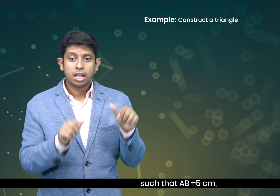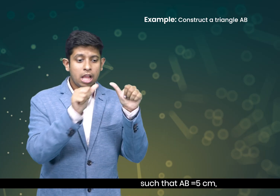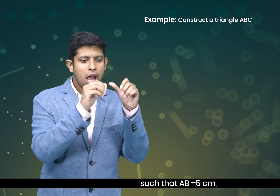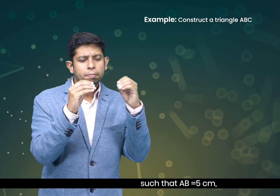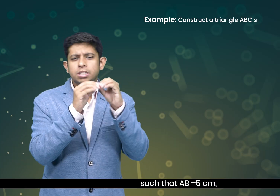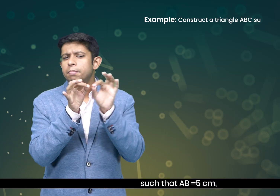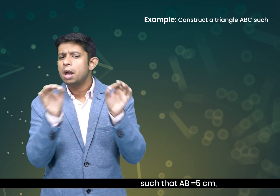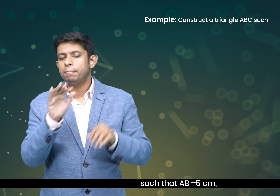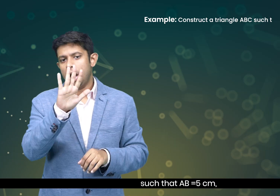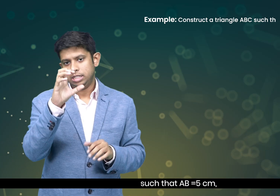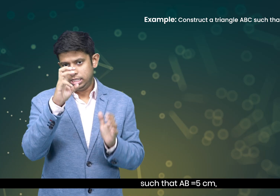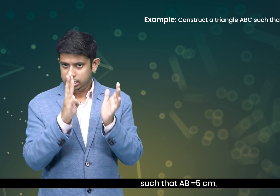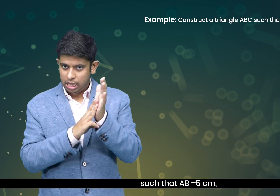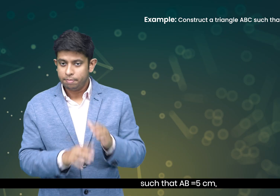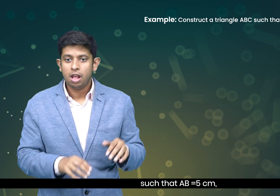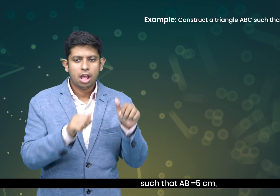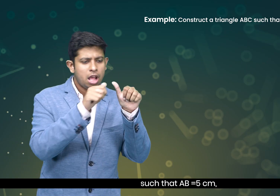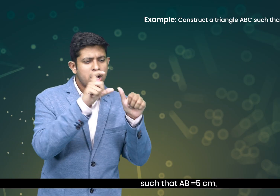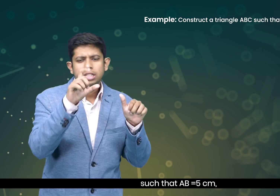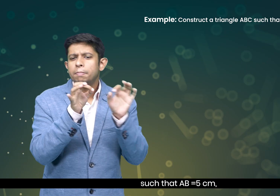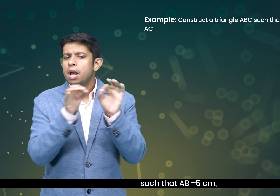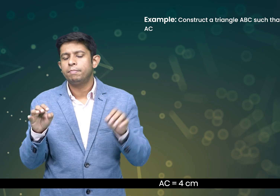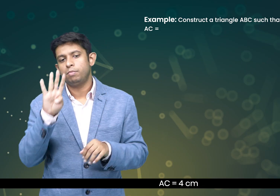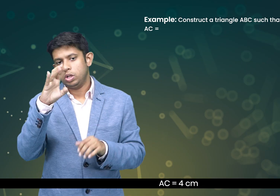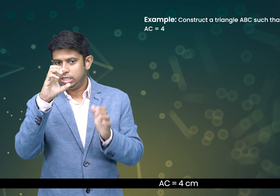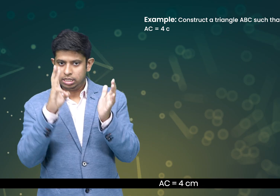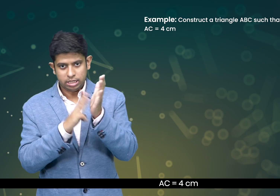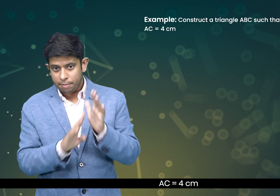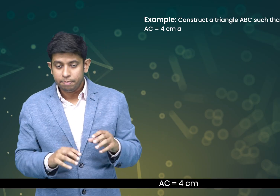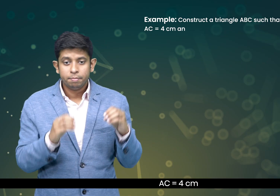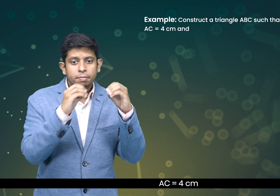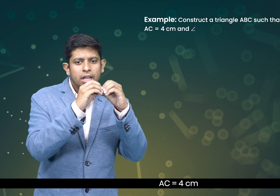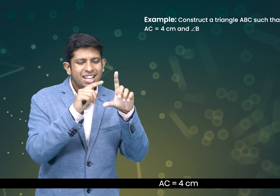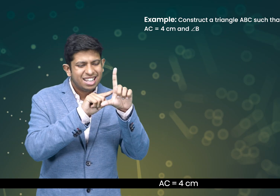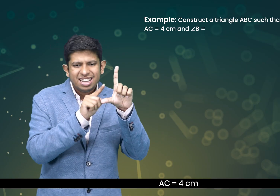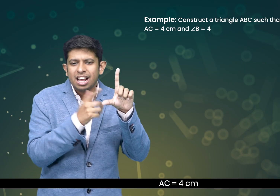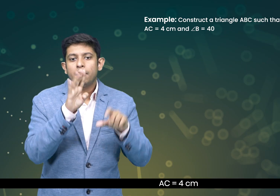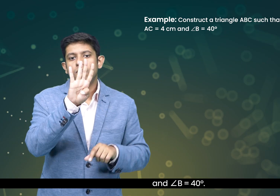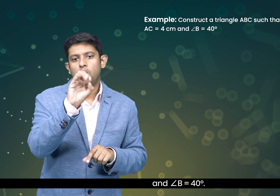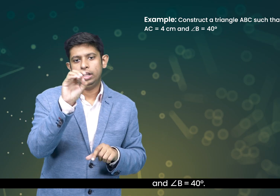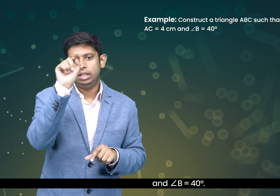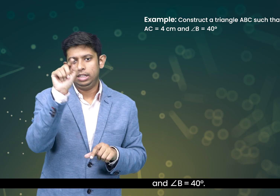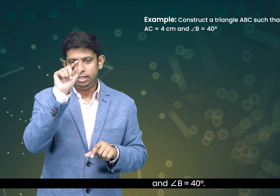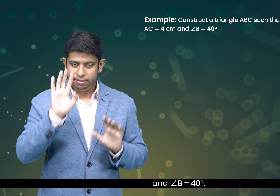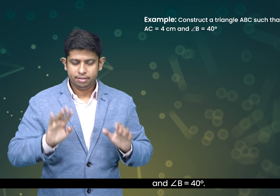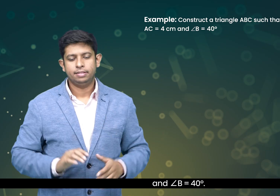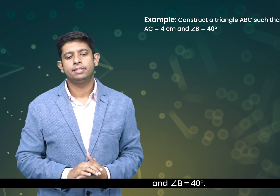is equal to 5 cm, AC equals to 4 cm, and angle B is equal to 40